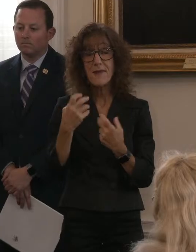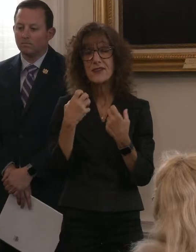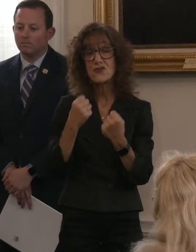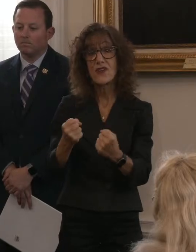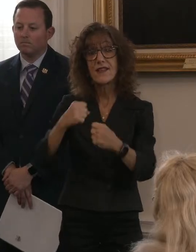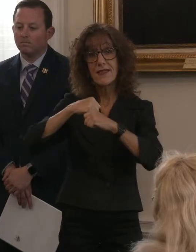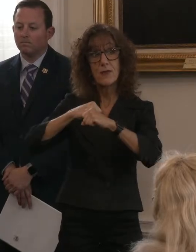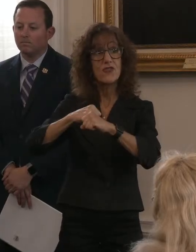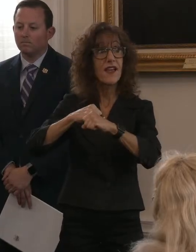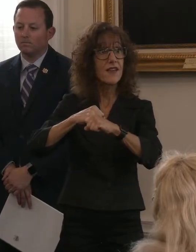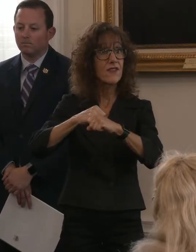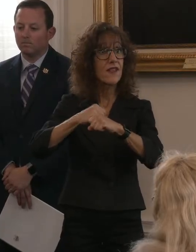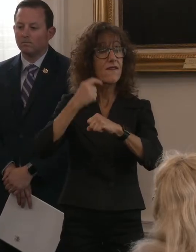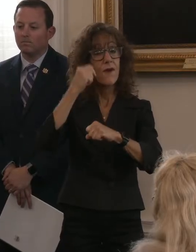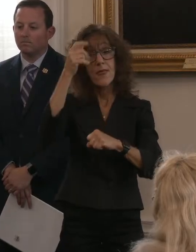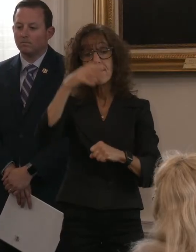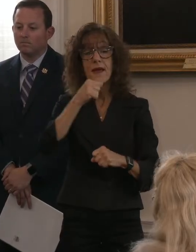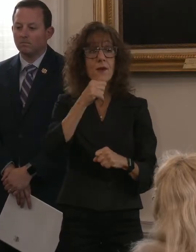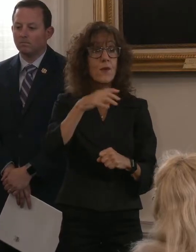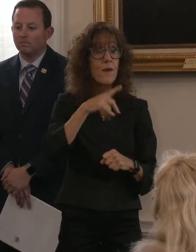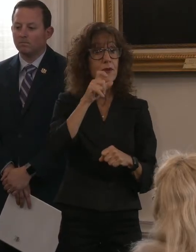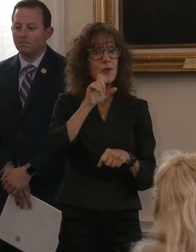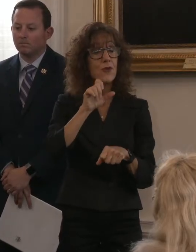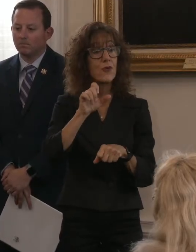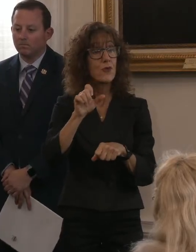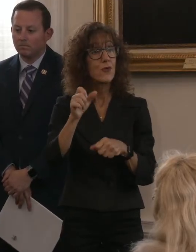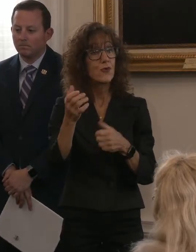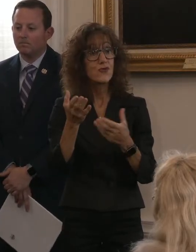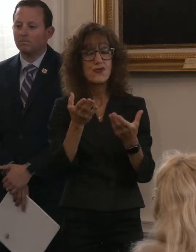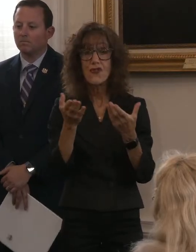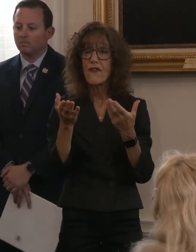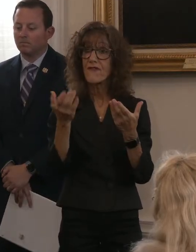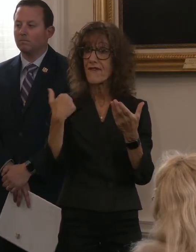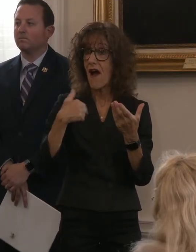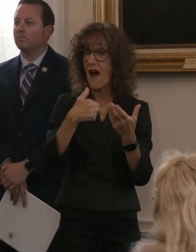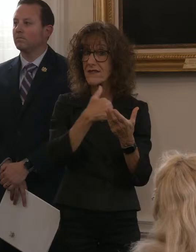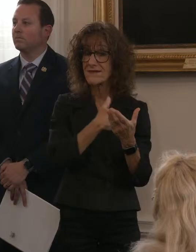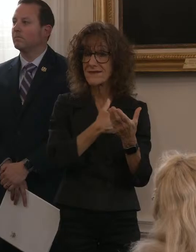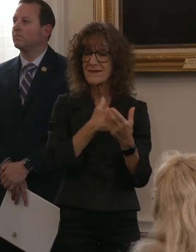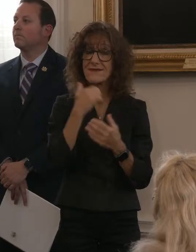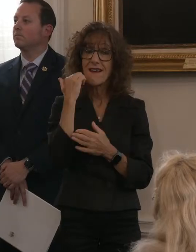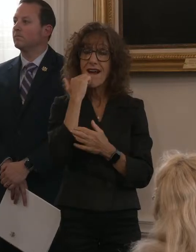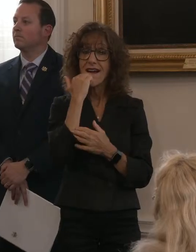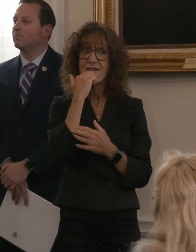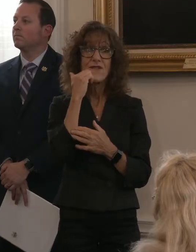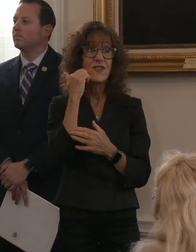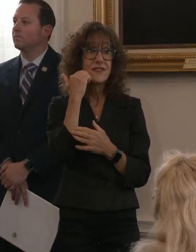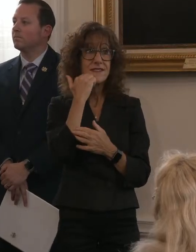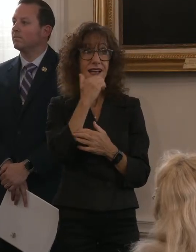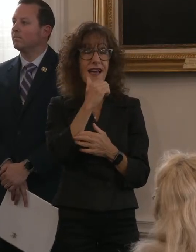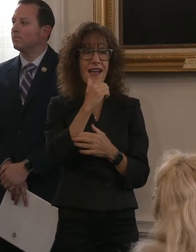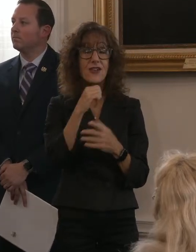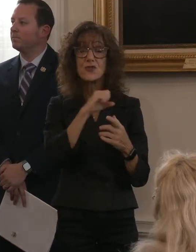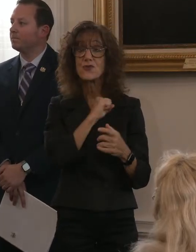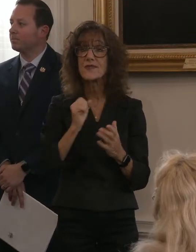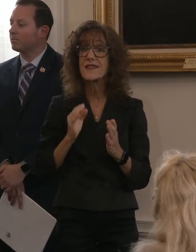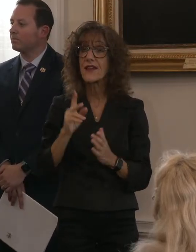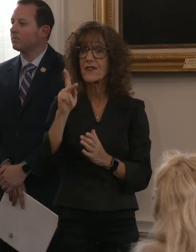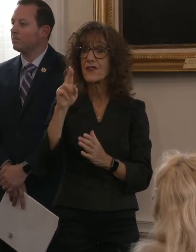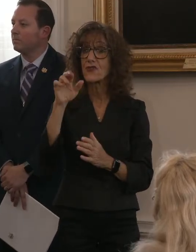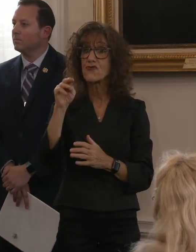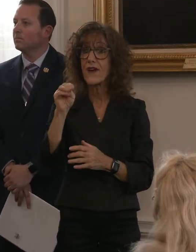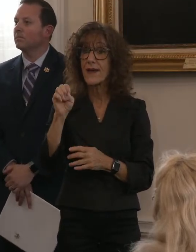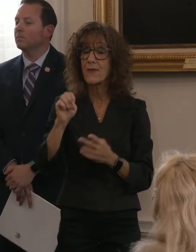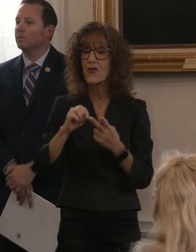protections for the men and women who serve us each and every single day. To Senator Kramer and